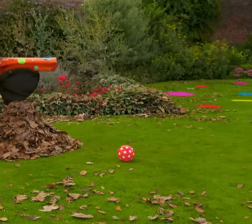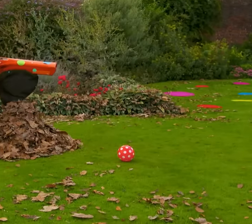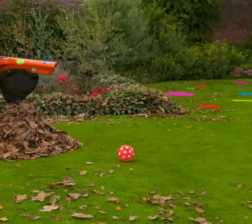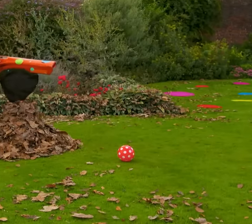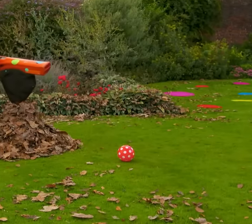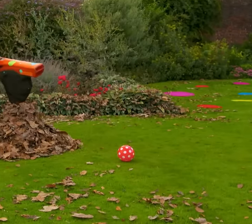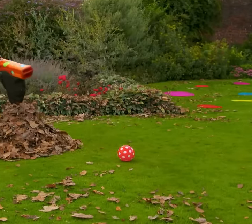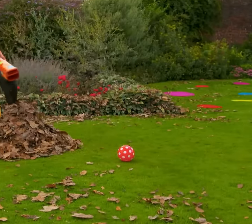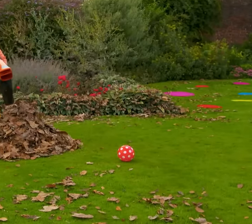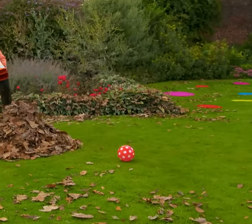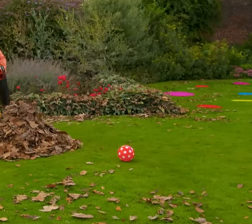Ta-da!